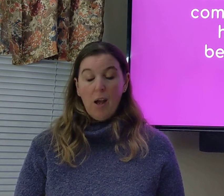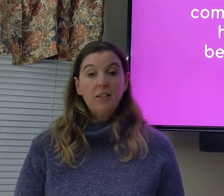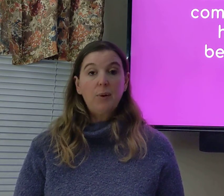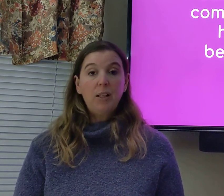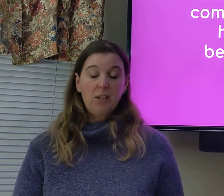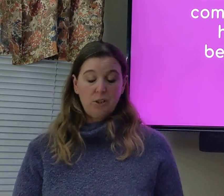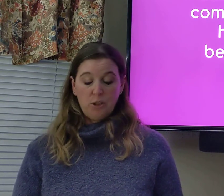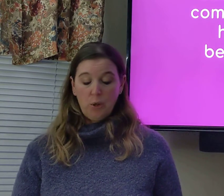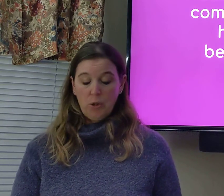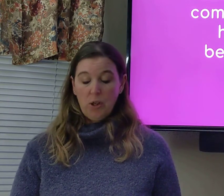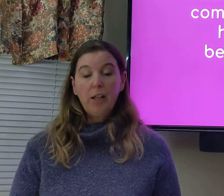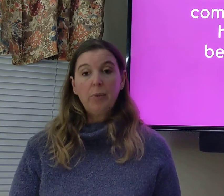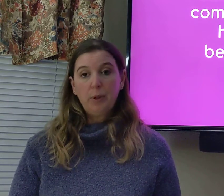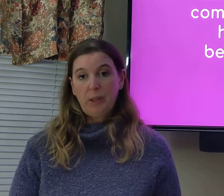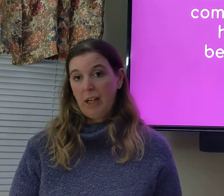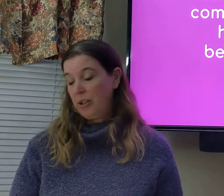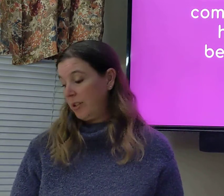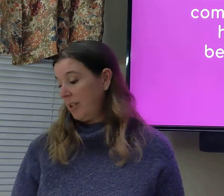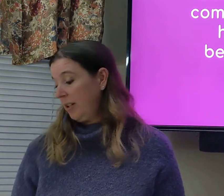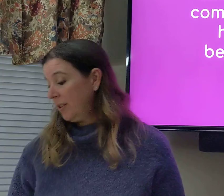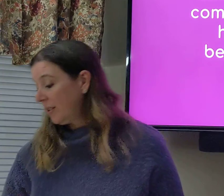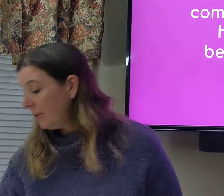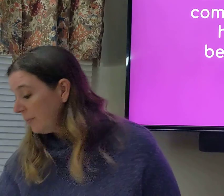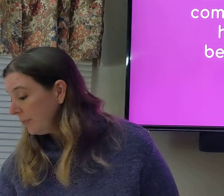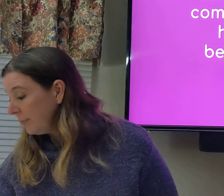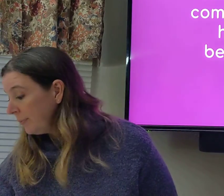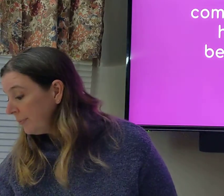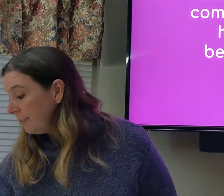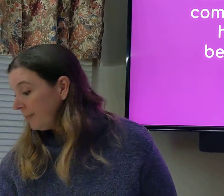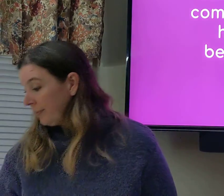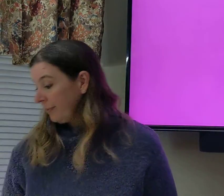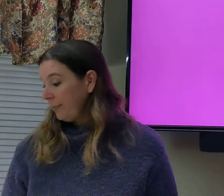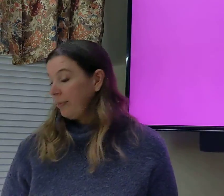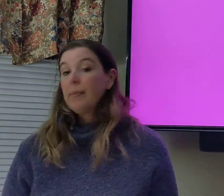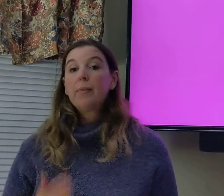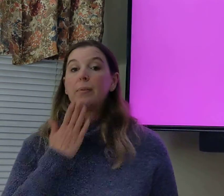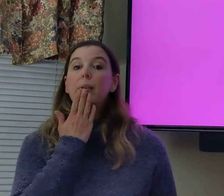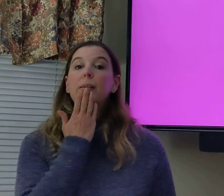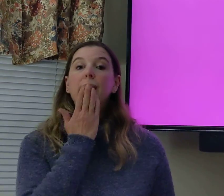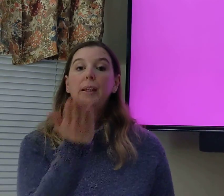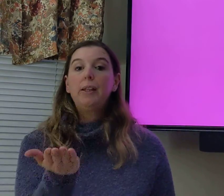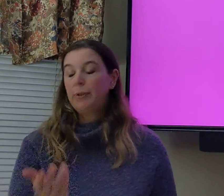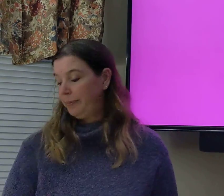as well as our social and communication skills. Thank you.